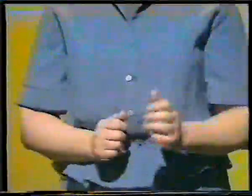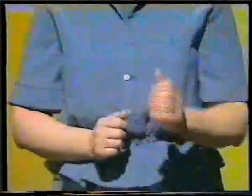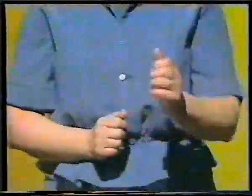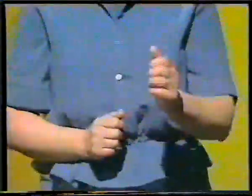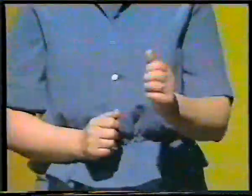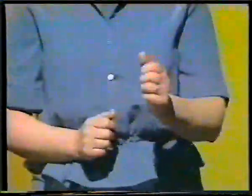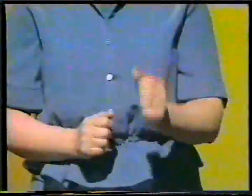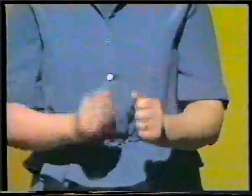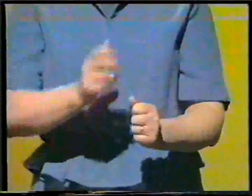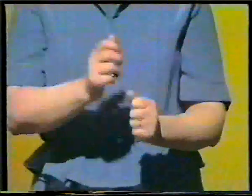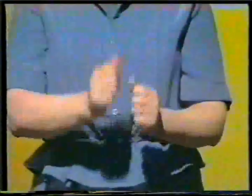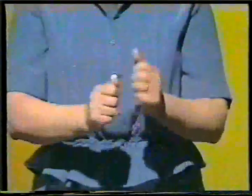Milk.